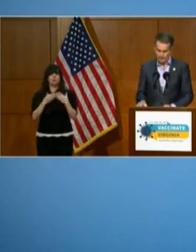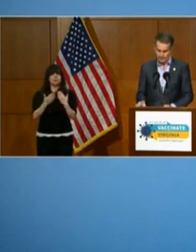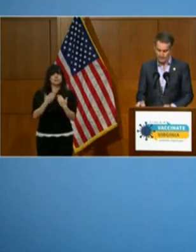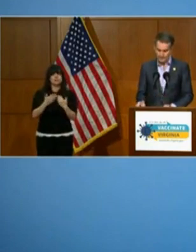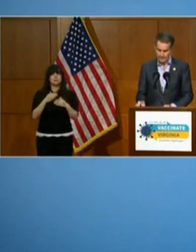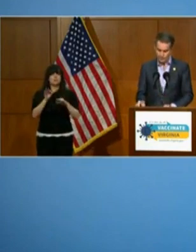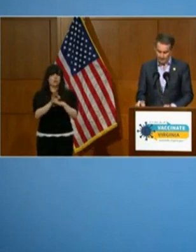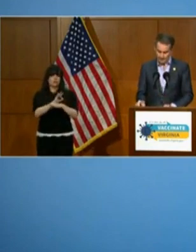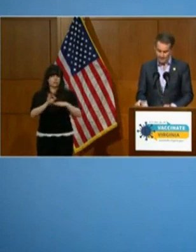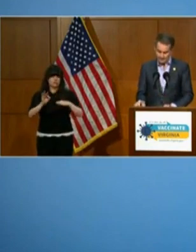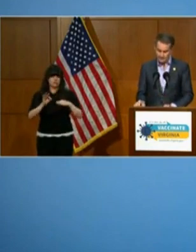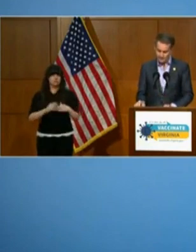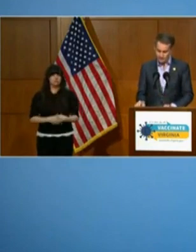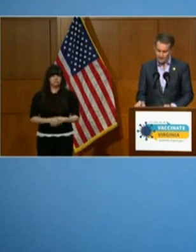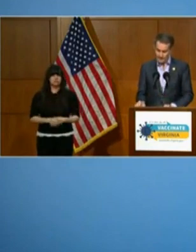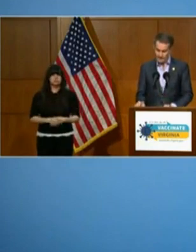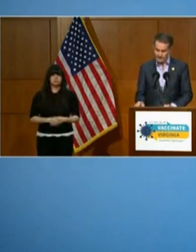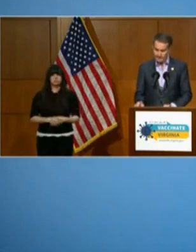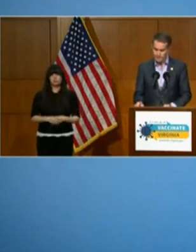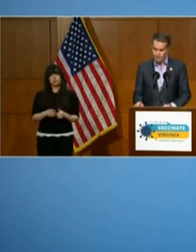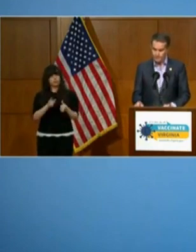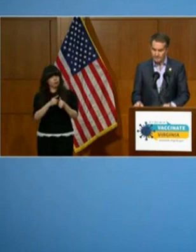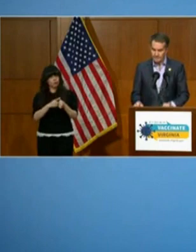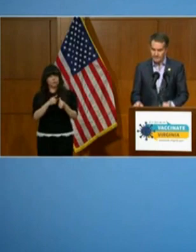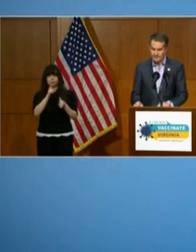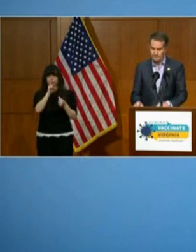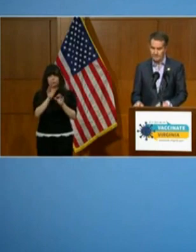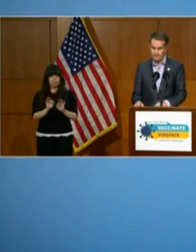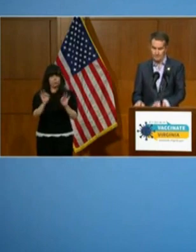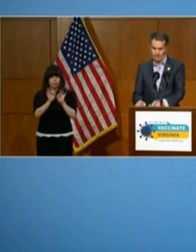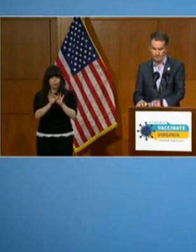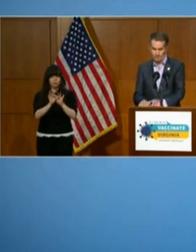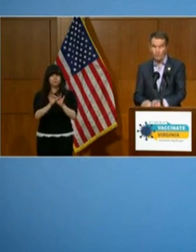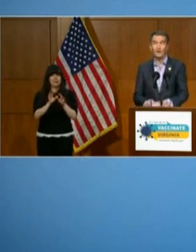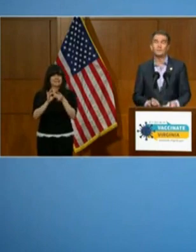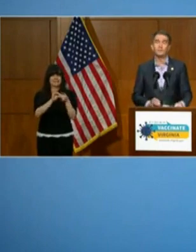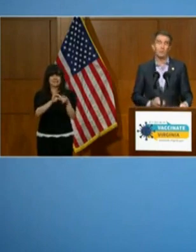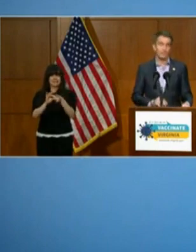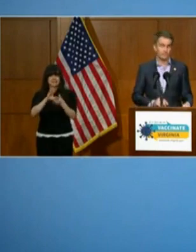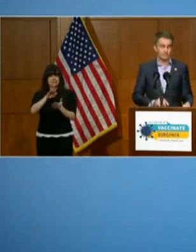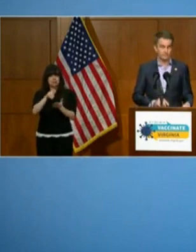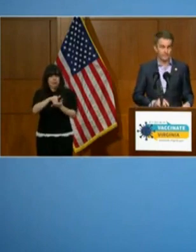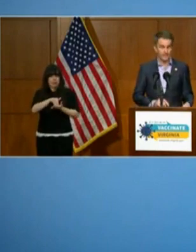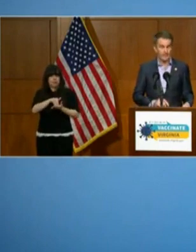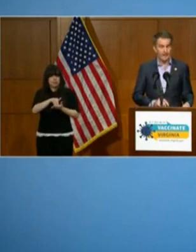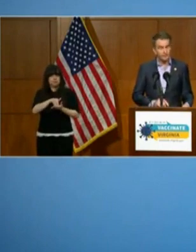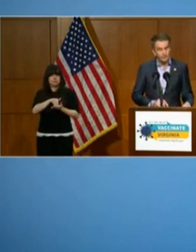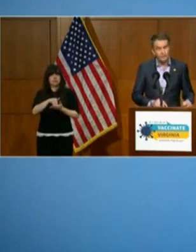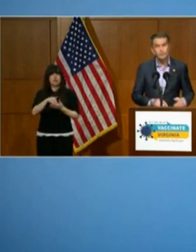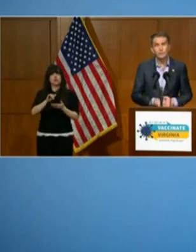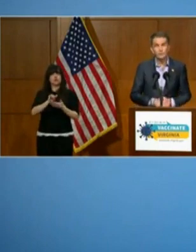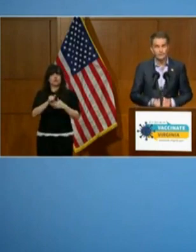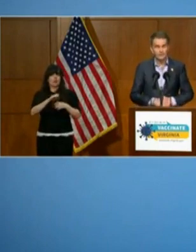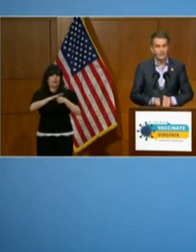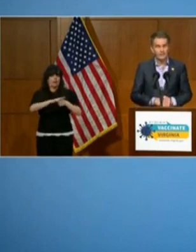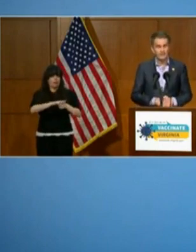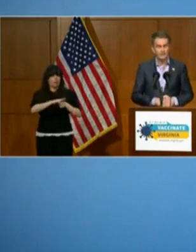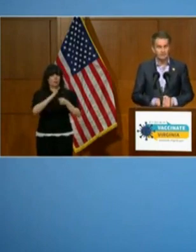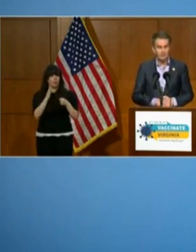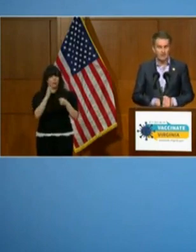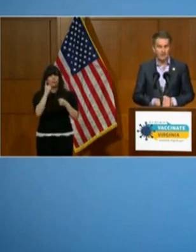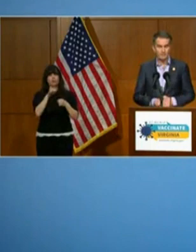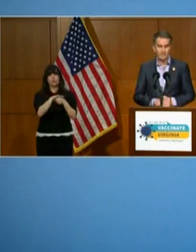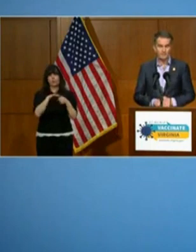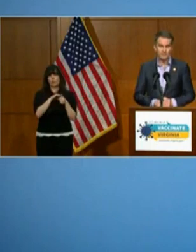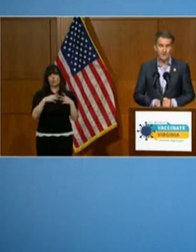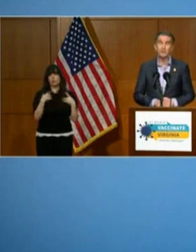One, it's centralized, which makes it easier on our local health departments. And two, it gives